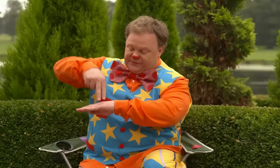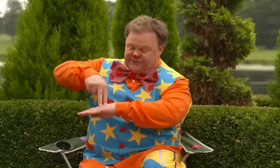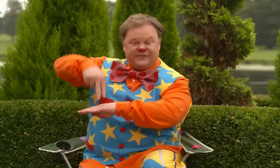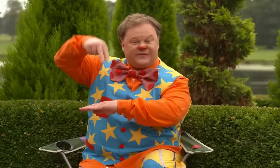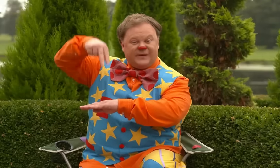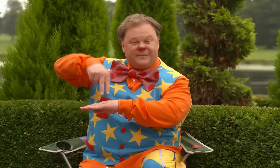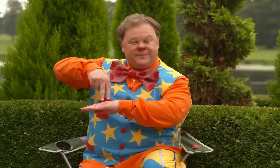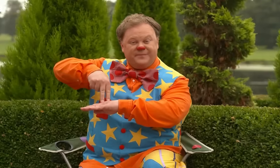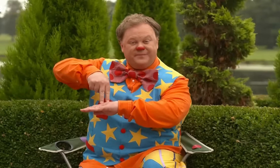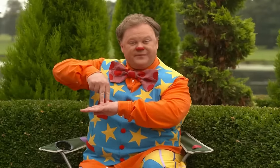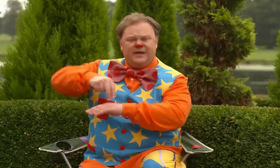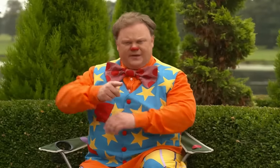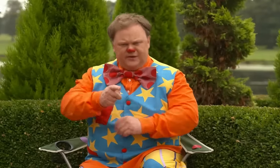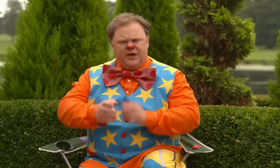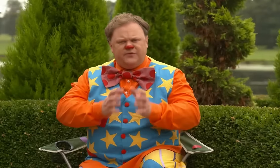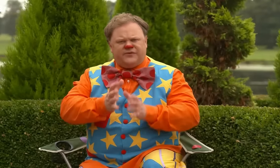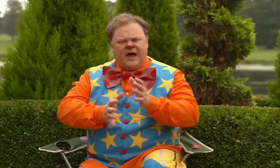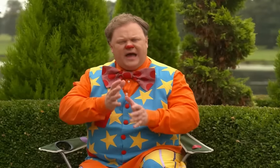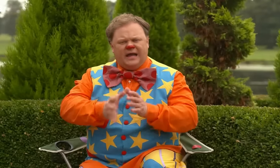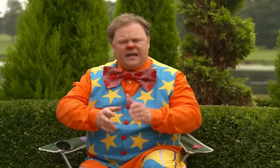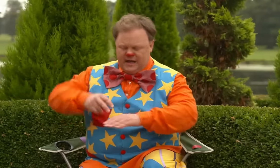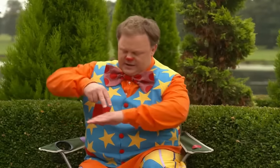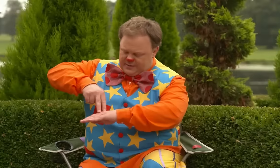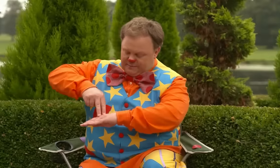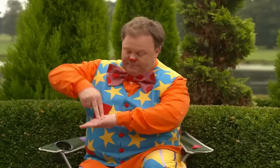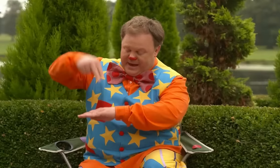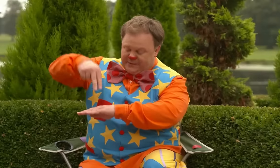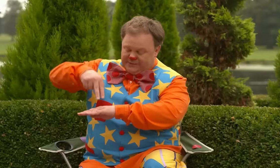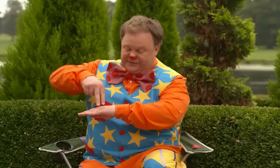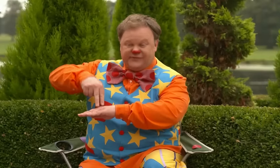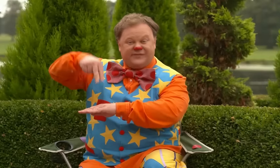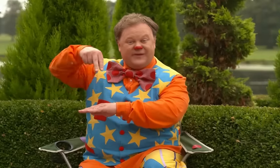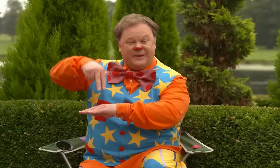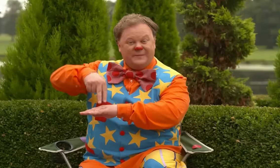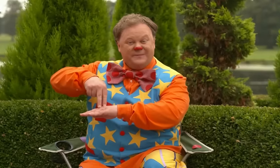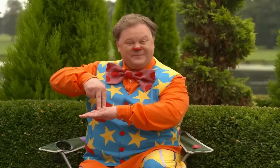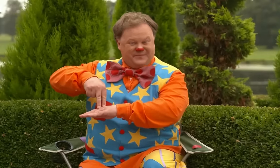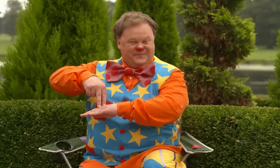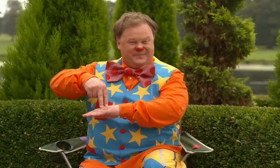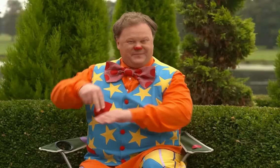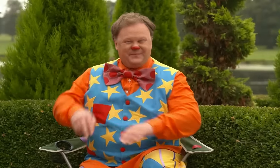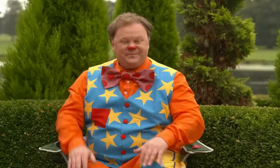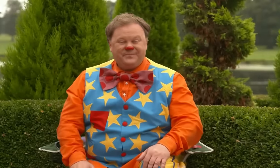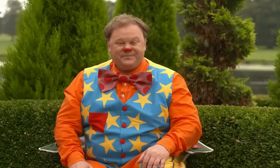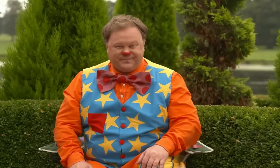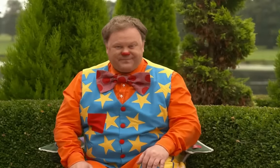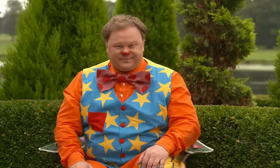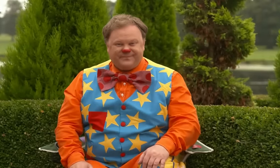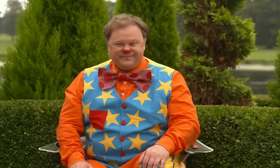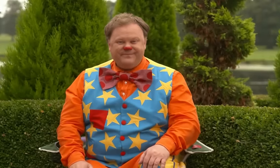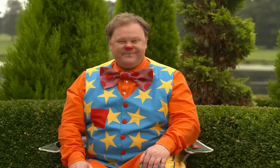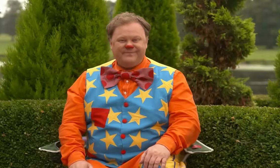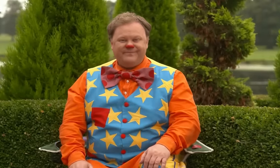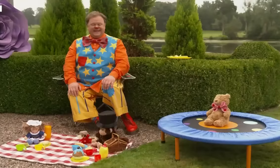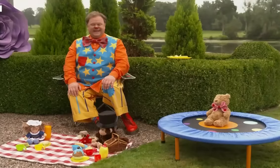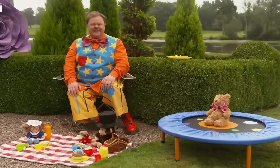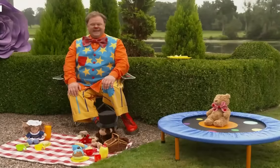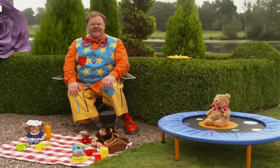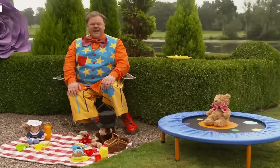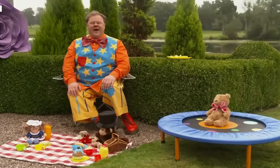Bounce. You sign. Bounce. Thank you, Mr Tumble. You're our friend.